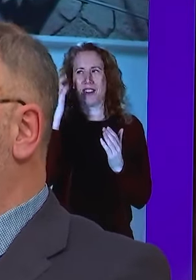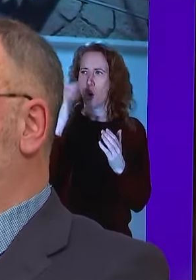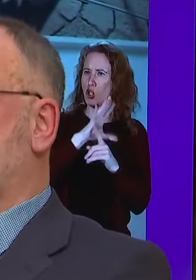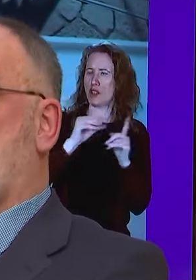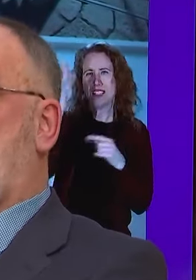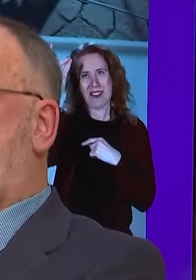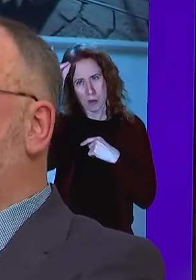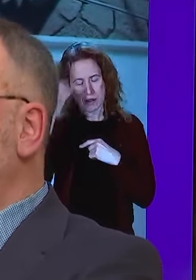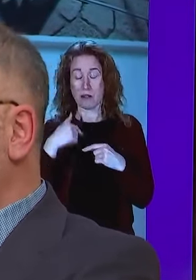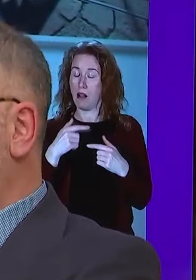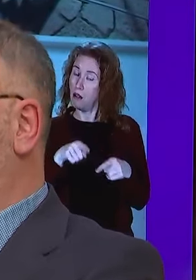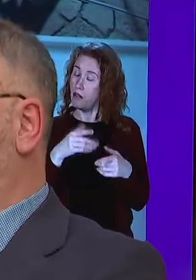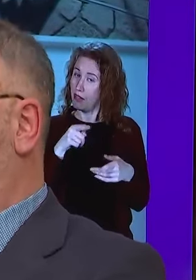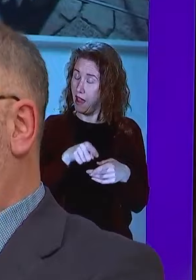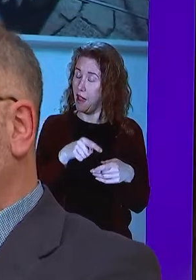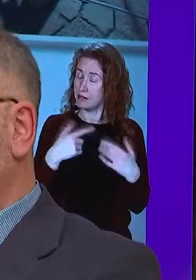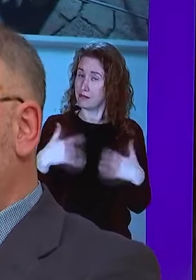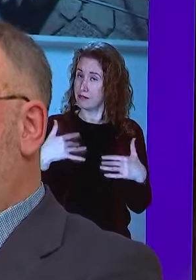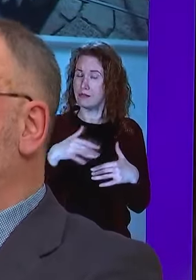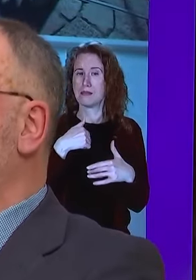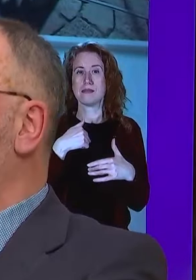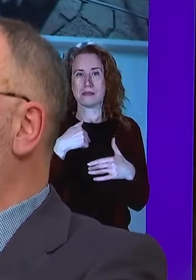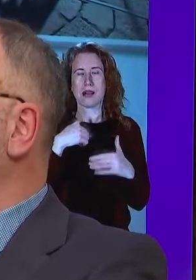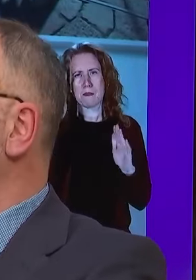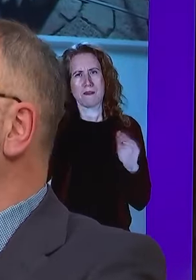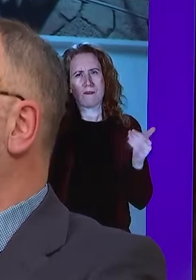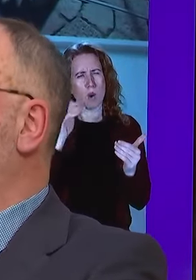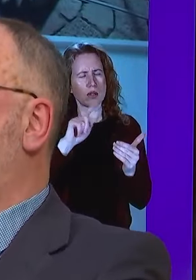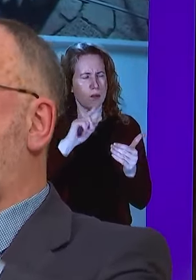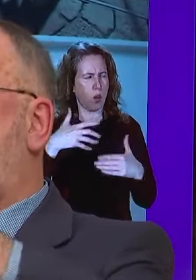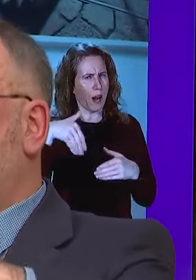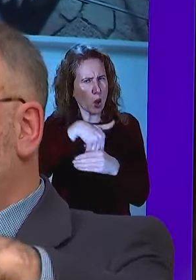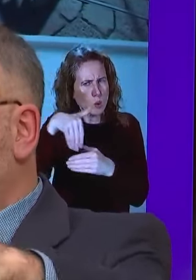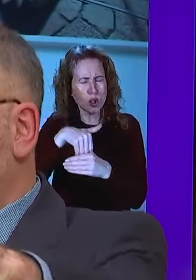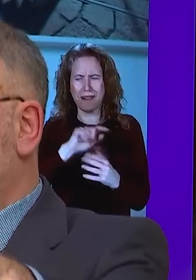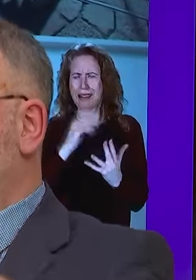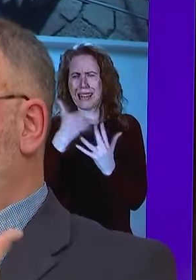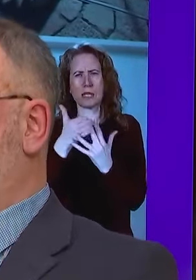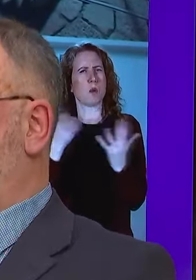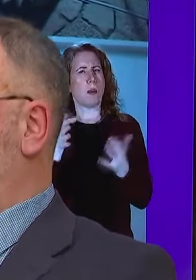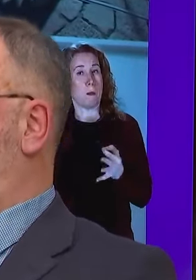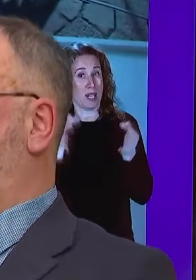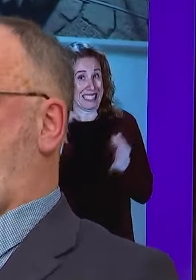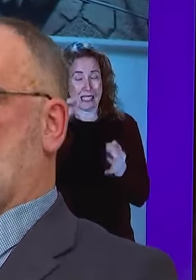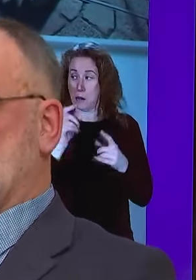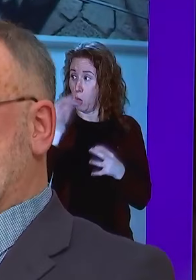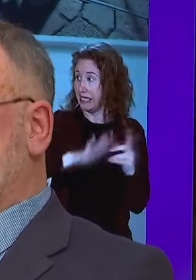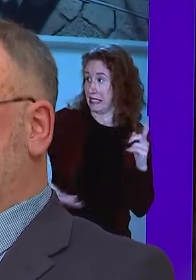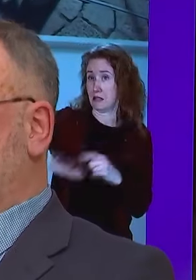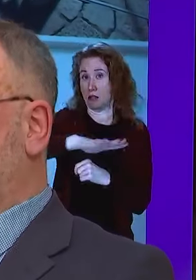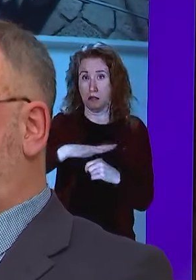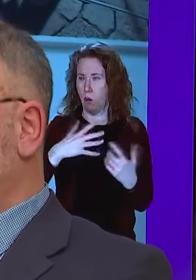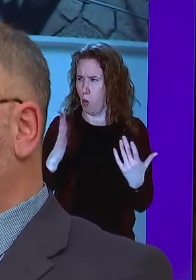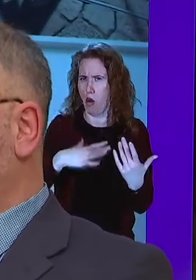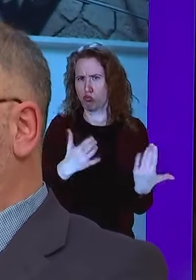So that perspective has really, I'm really focused on inclusion and accessibility within politics and the political landscape. And